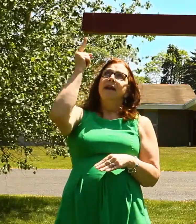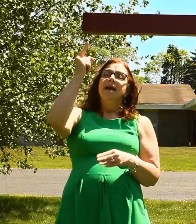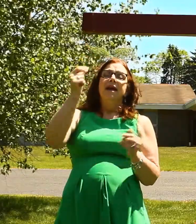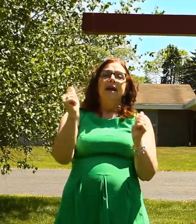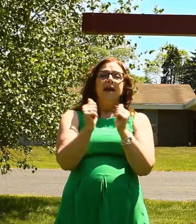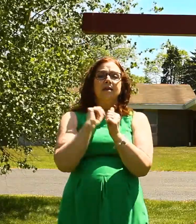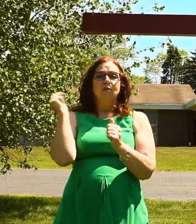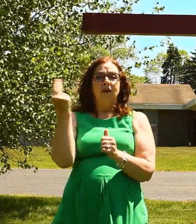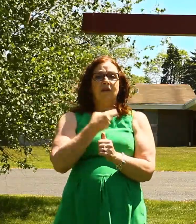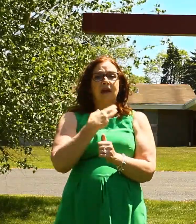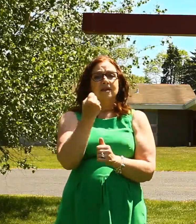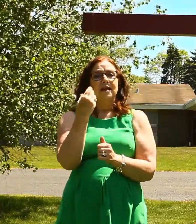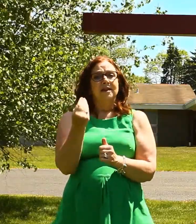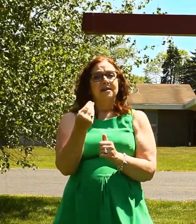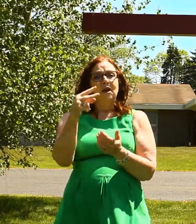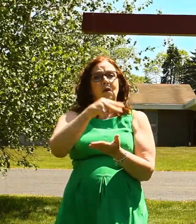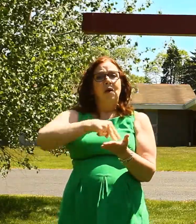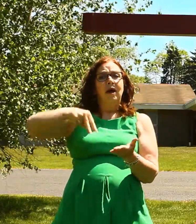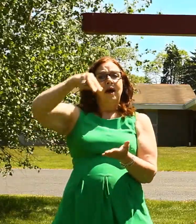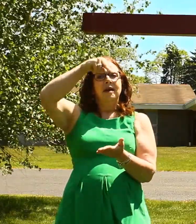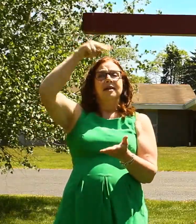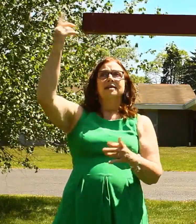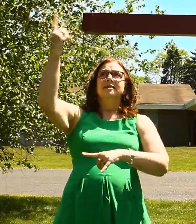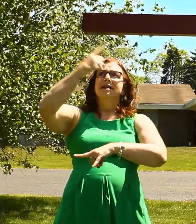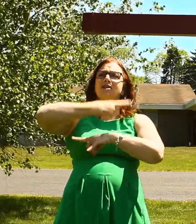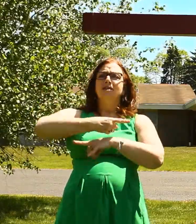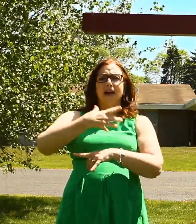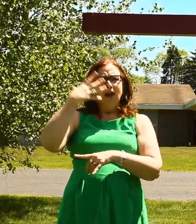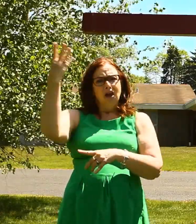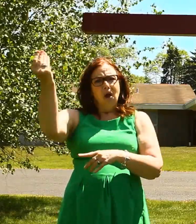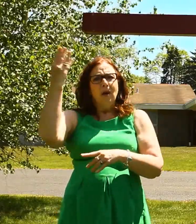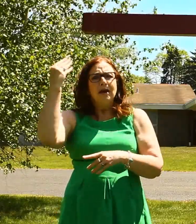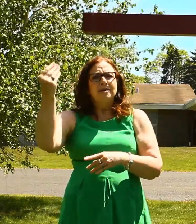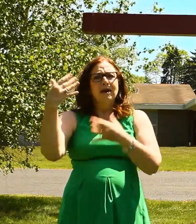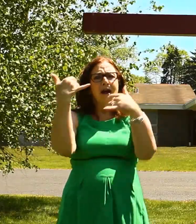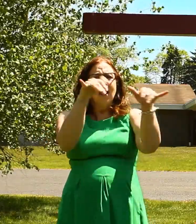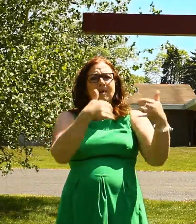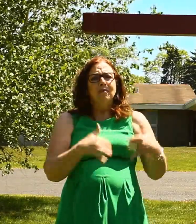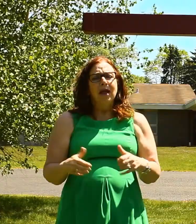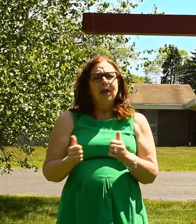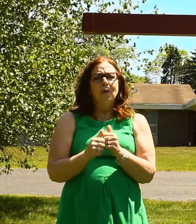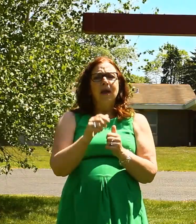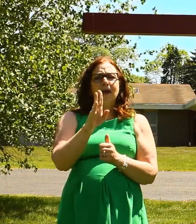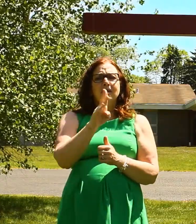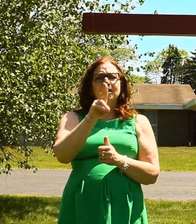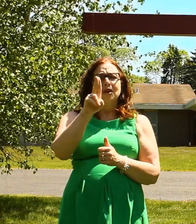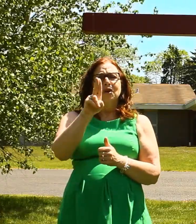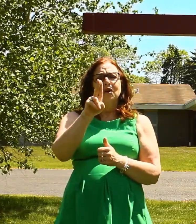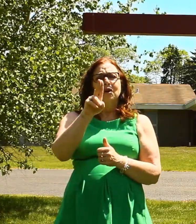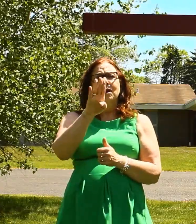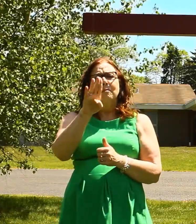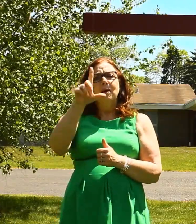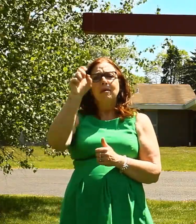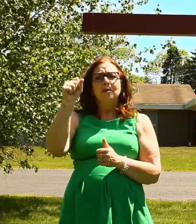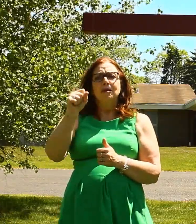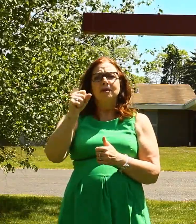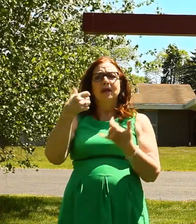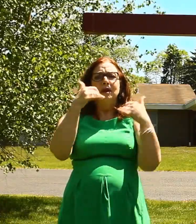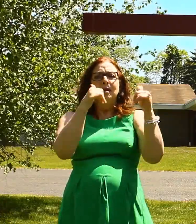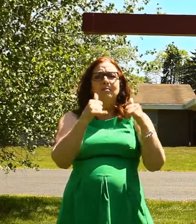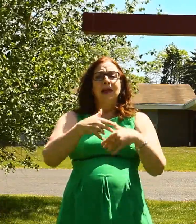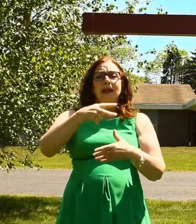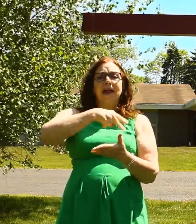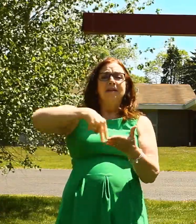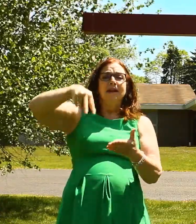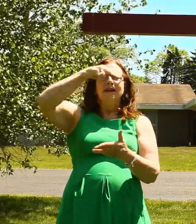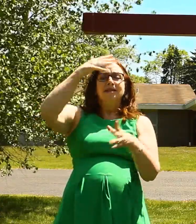us. And so on this Ascension Day, go outside and play with some bubbles. Play the ascension game where you see the